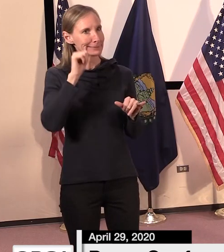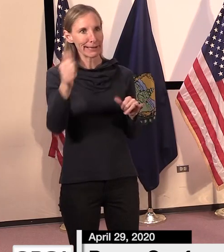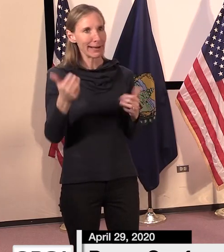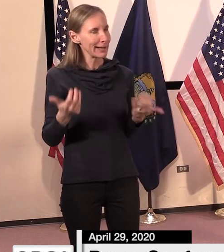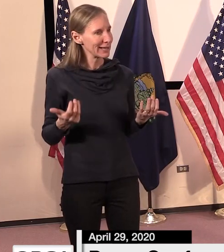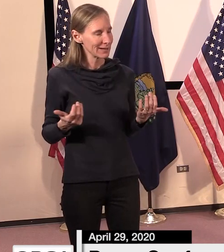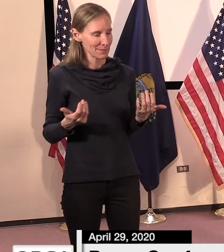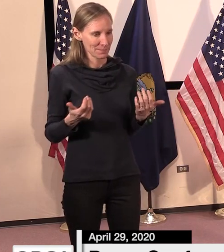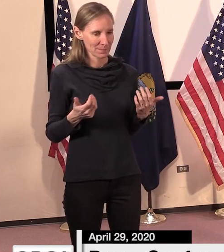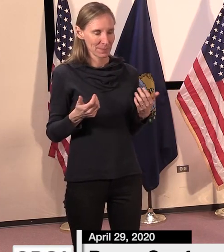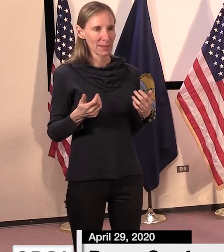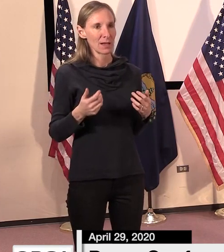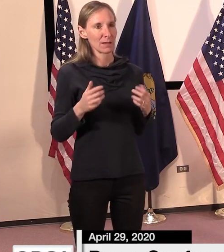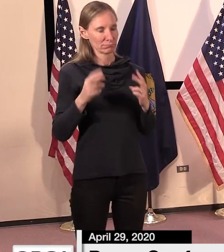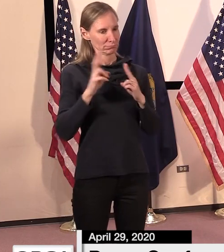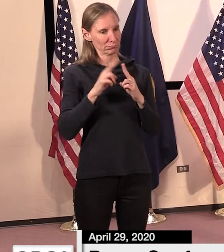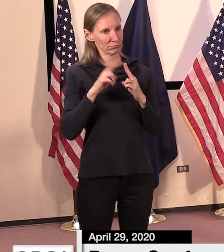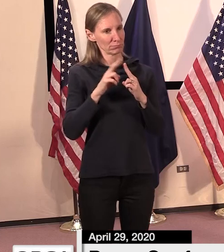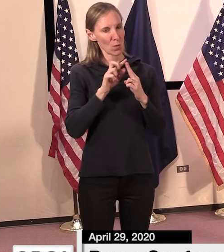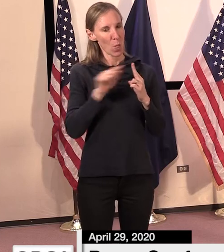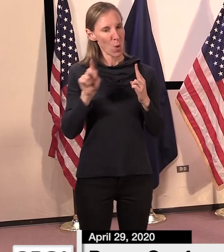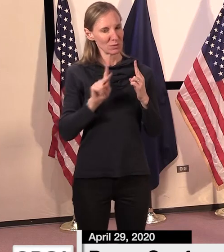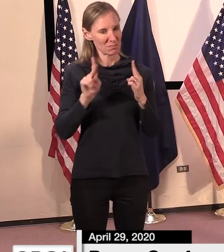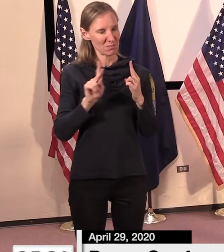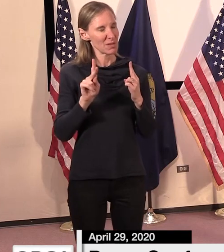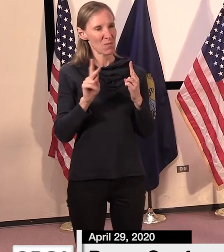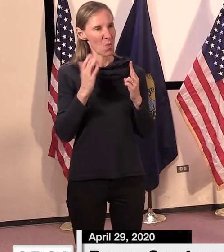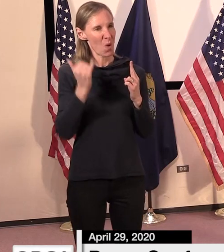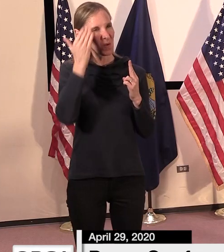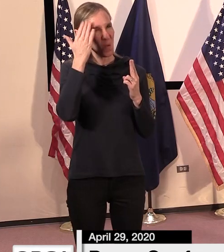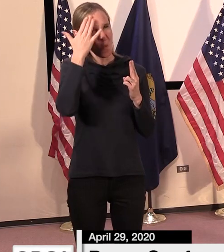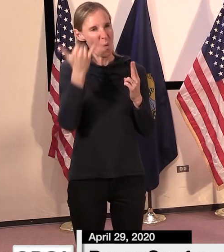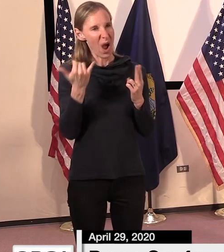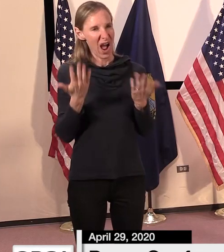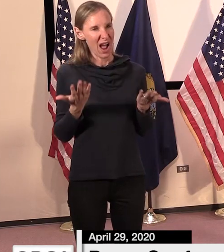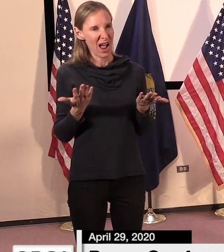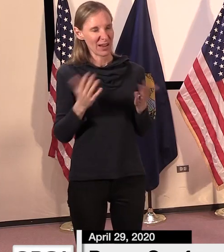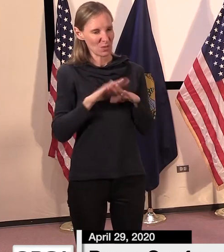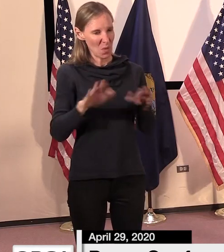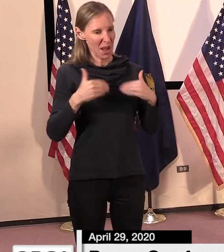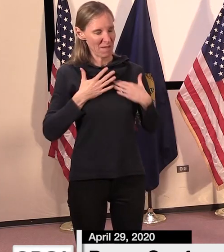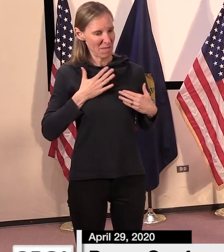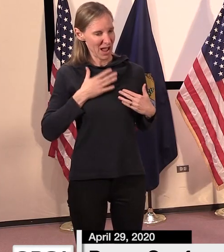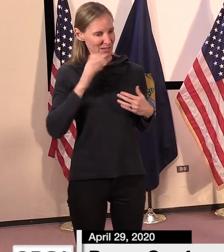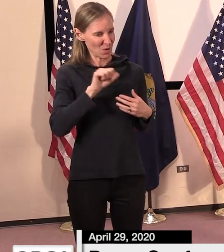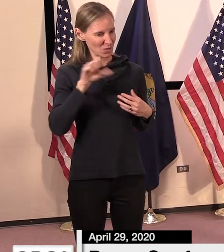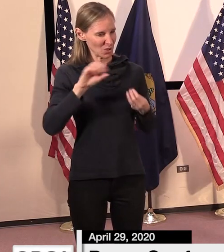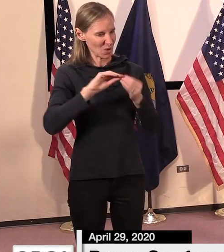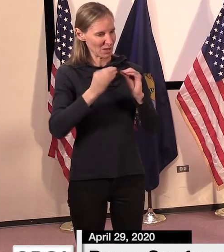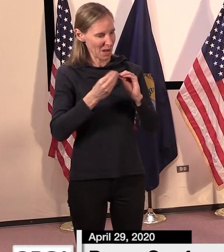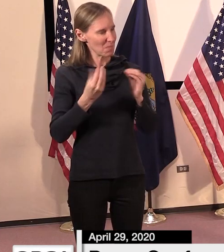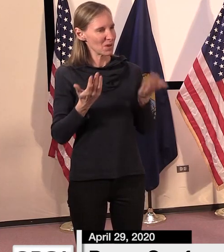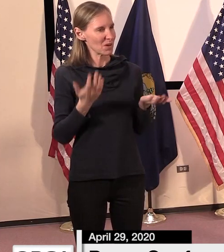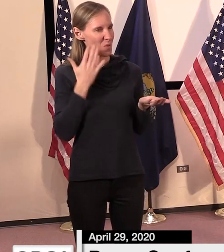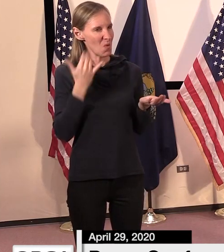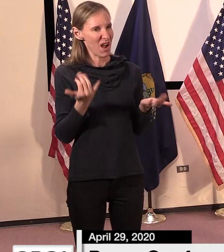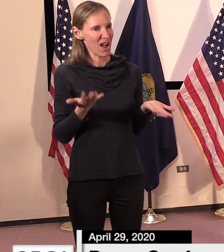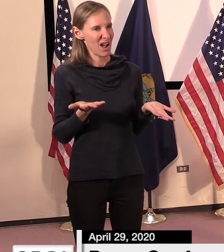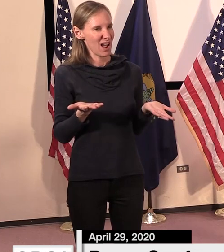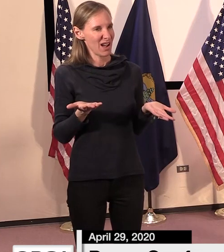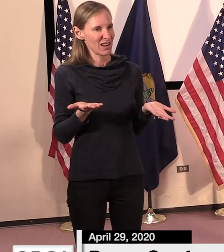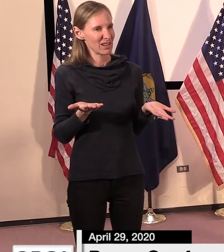had it resolved would like to know what happened and why it is the